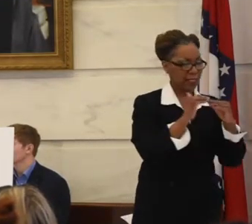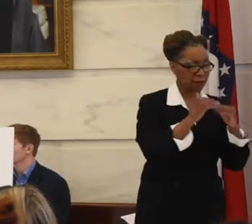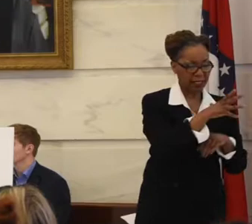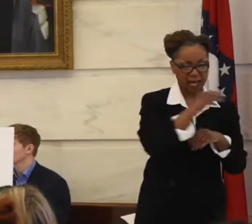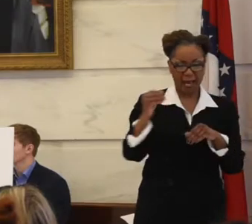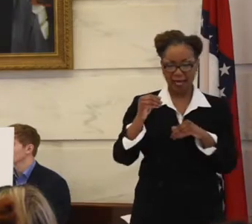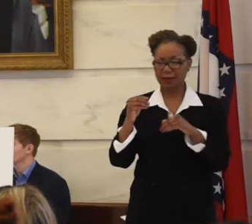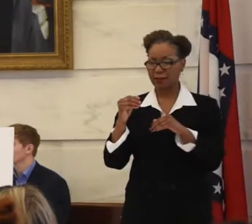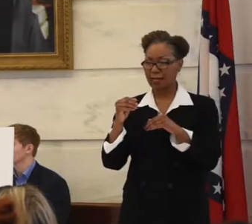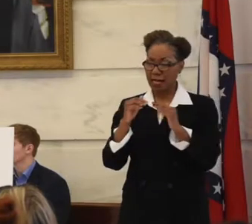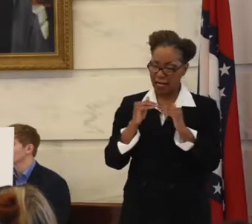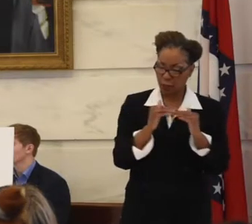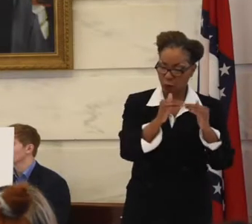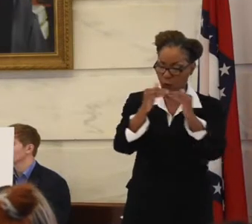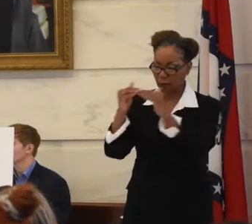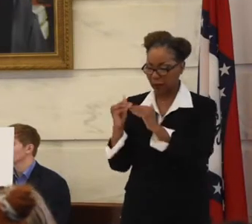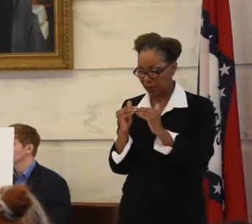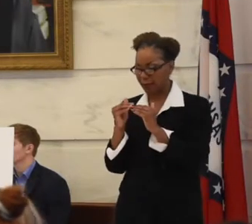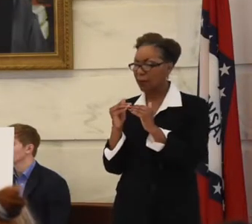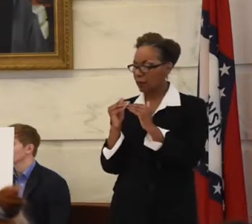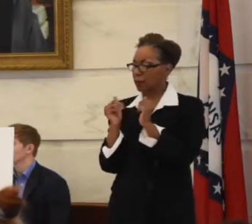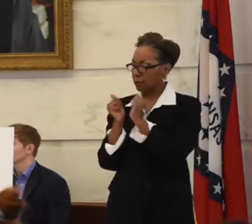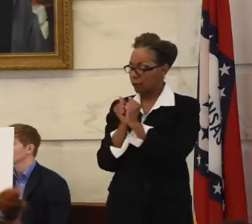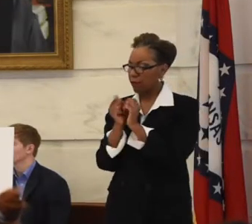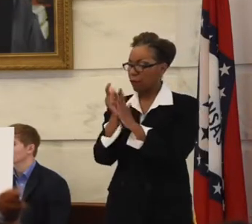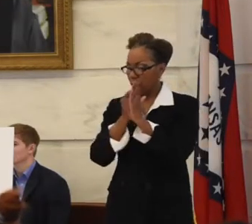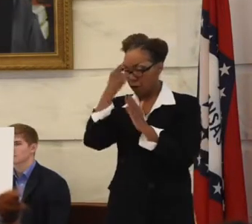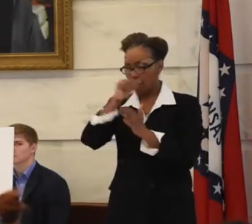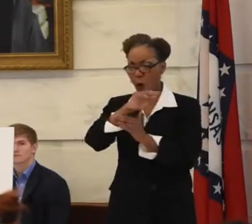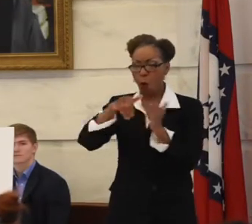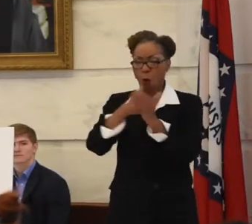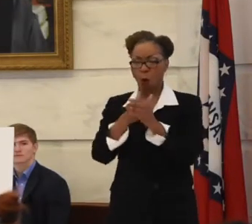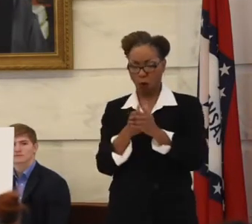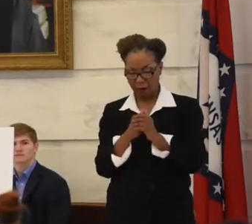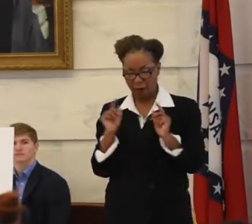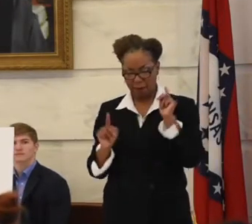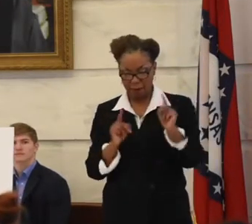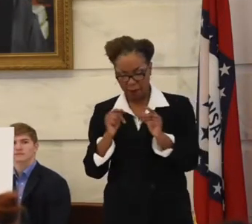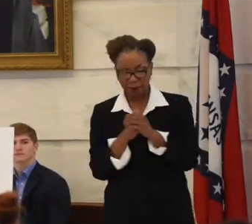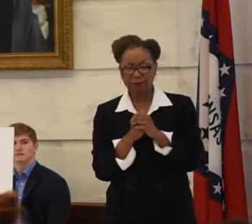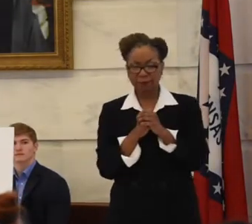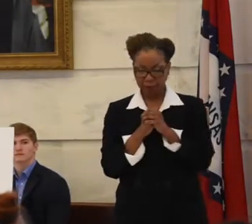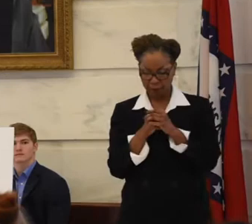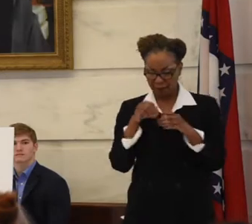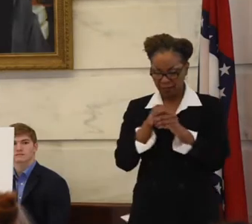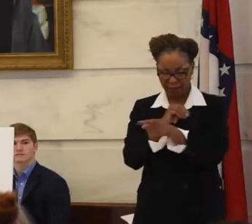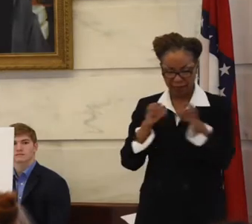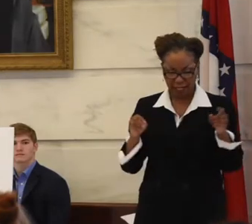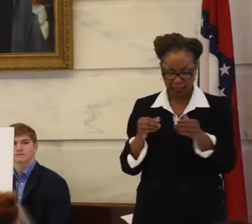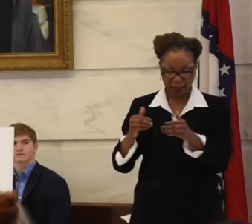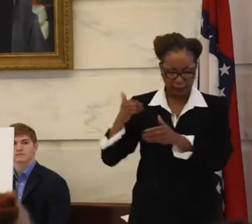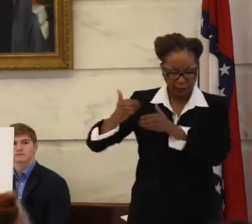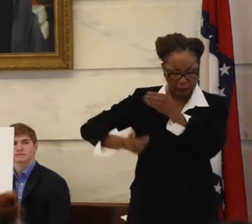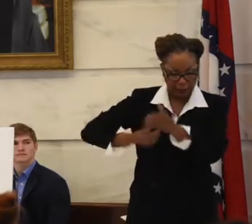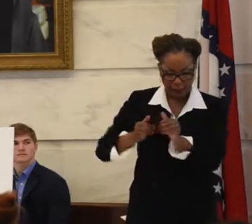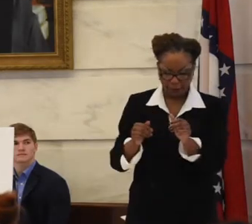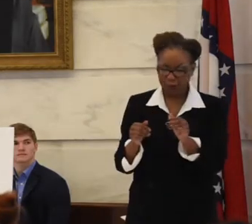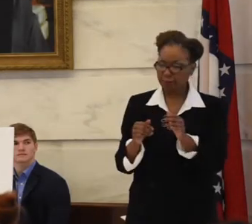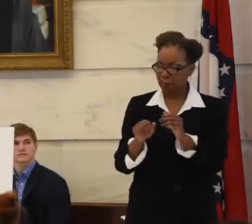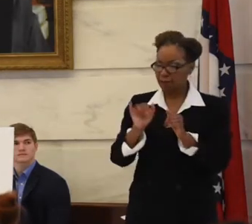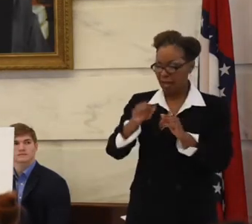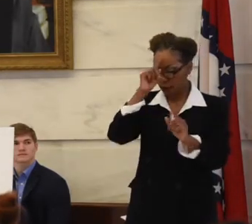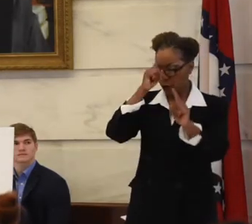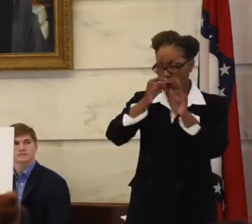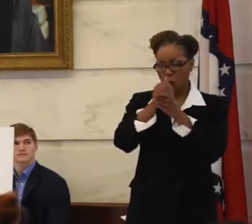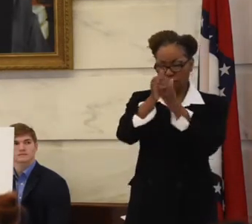and equality under the law for all. In their righteous pursuit of that goal, the